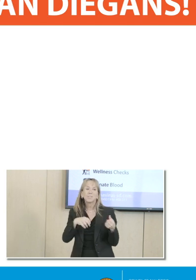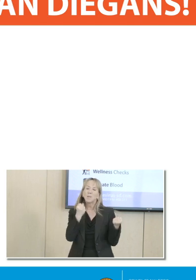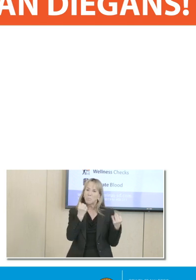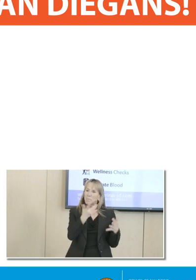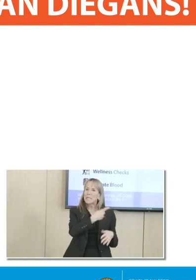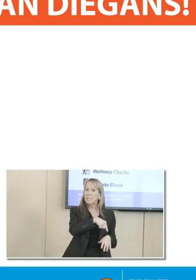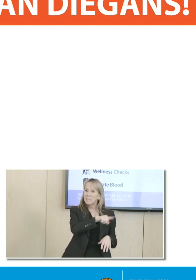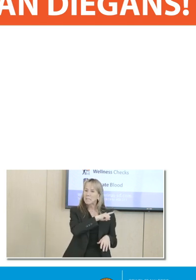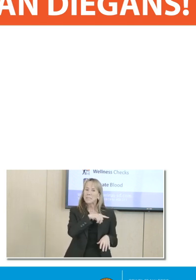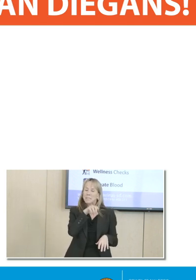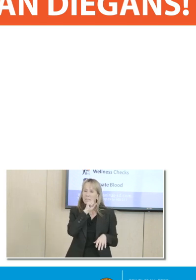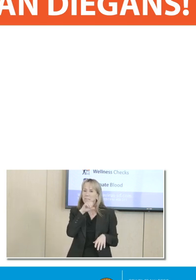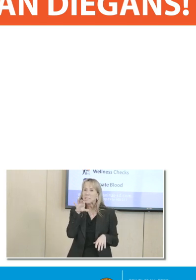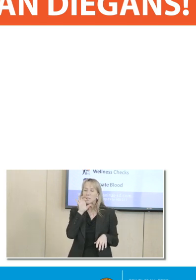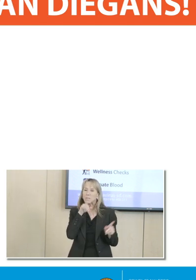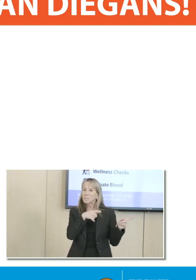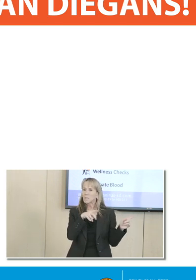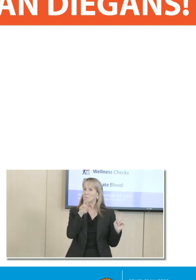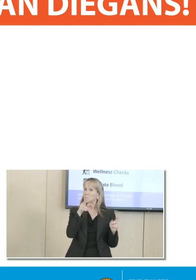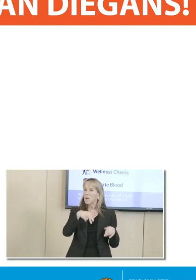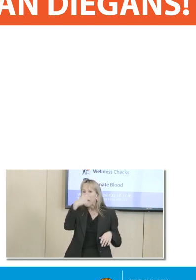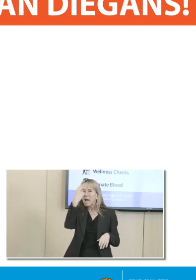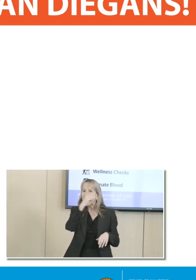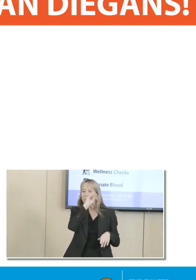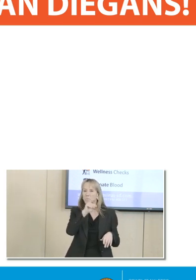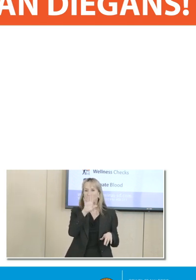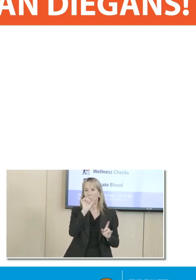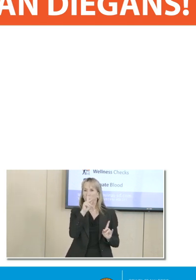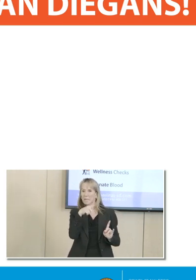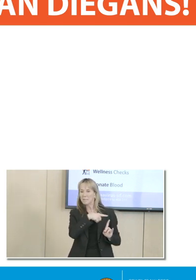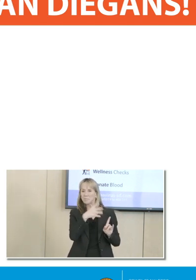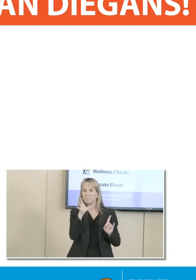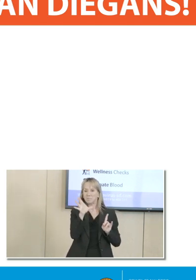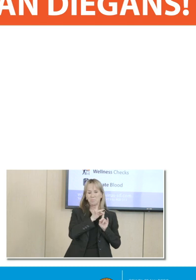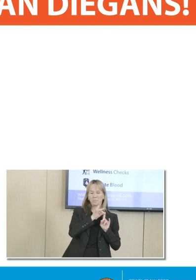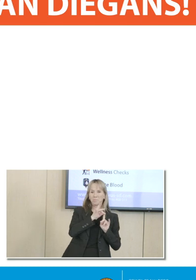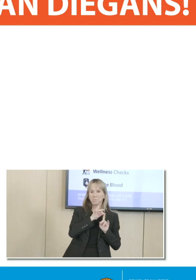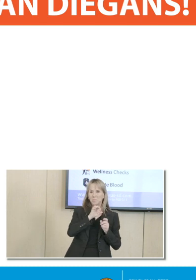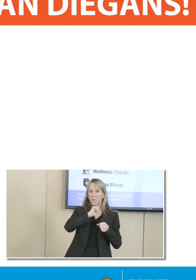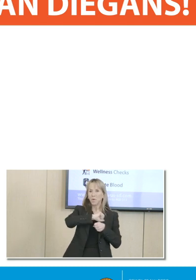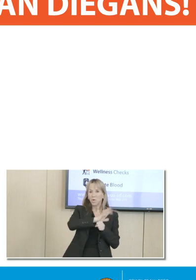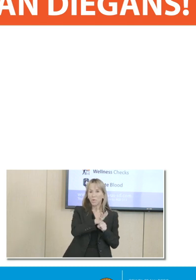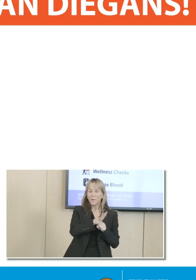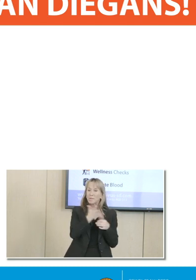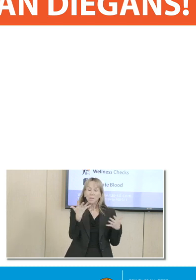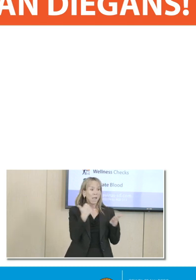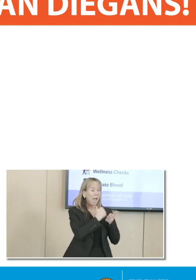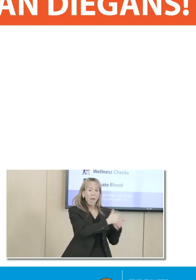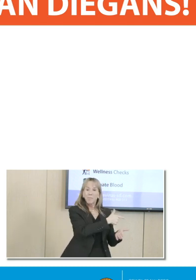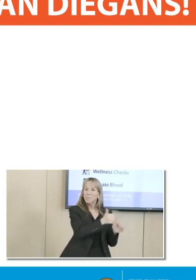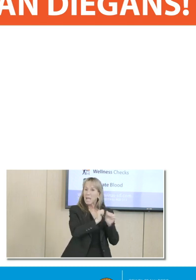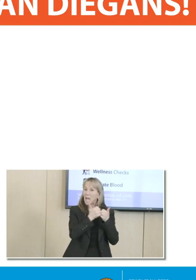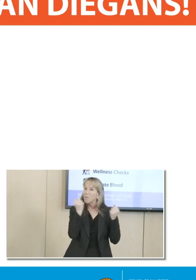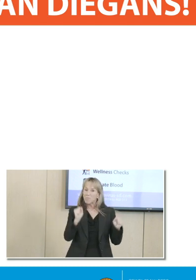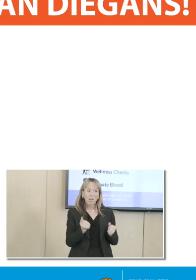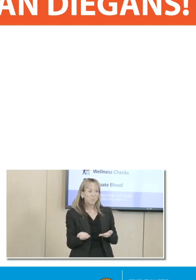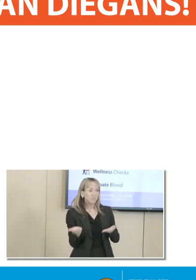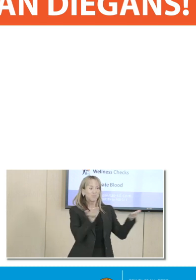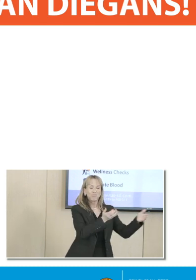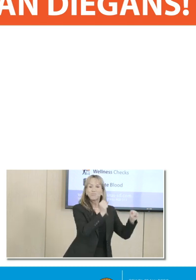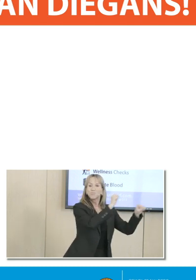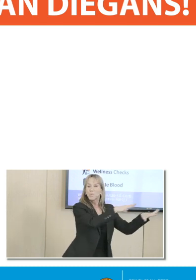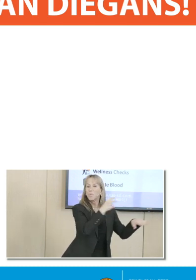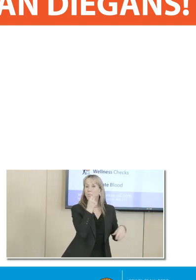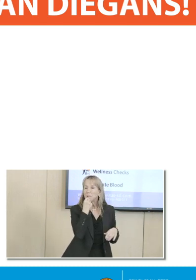greater risk amid COVID-19, and so we can help them and keep them safe and care for them by delivering meals